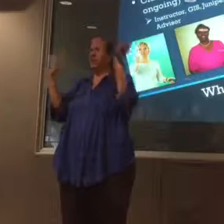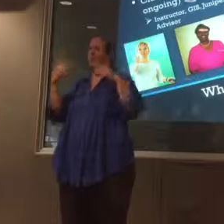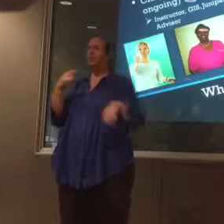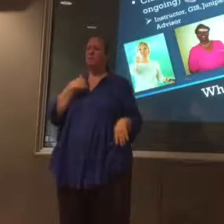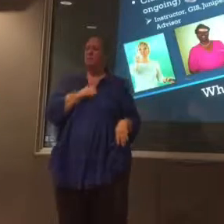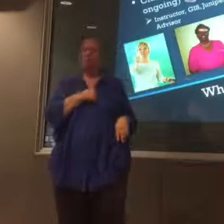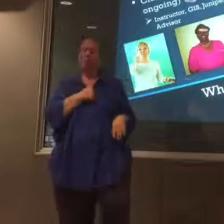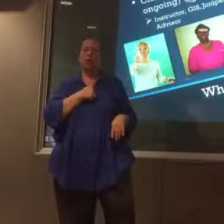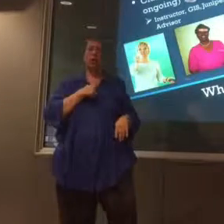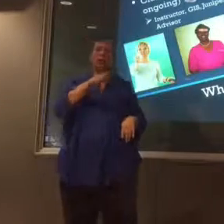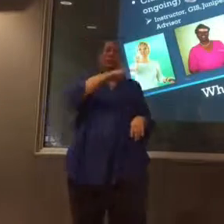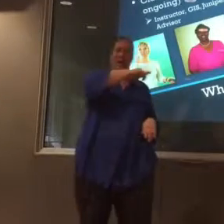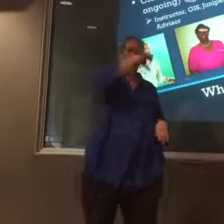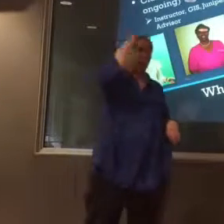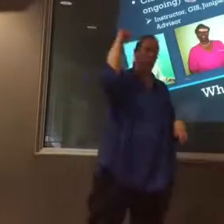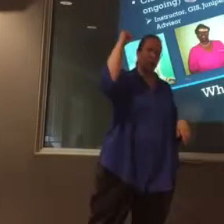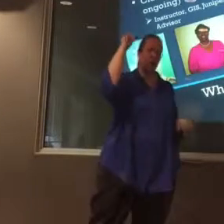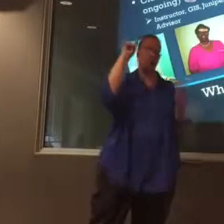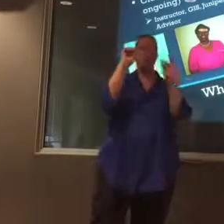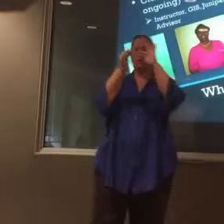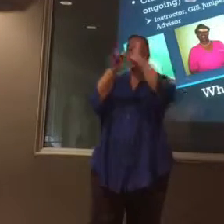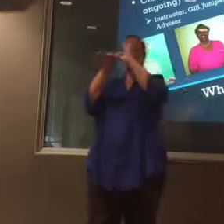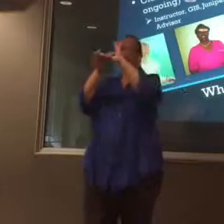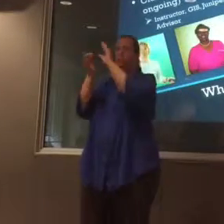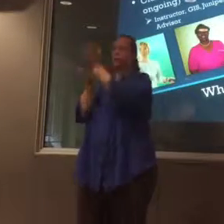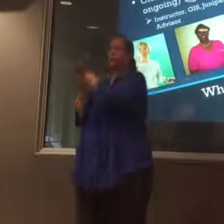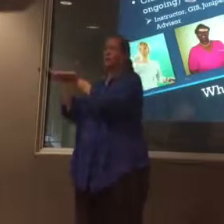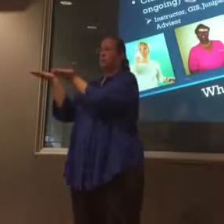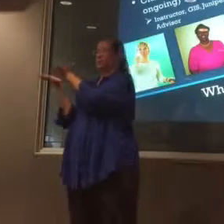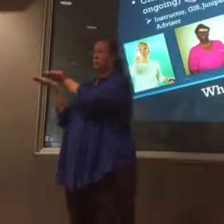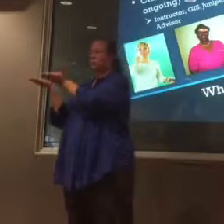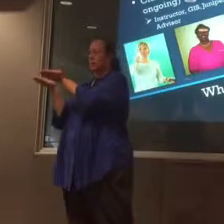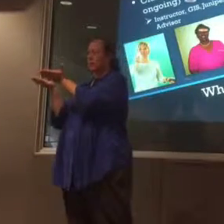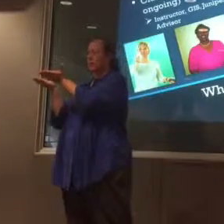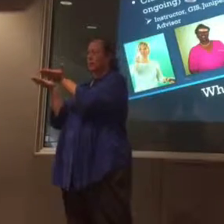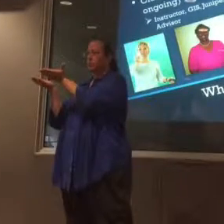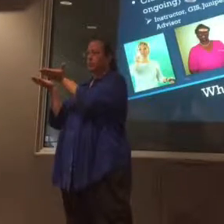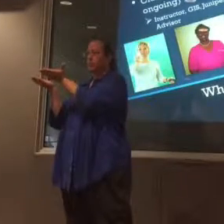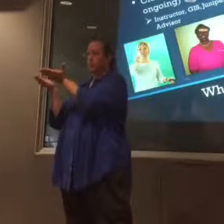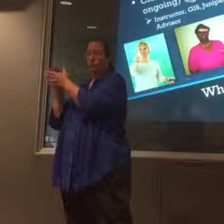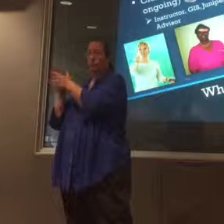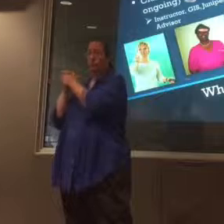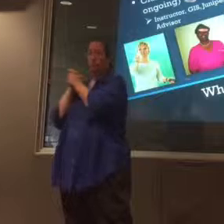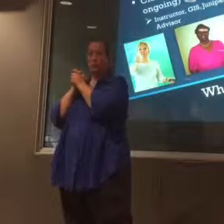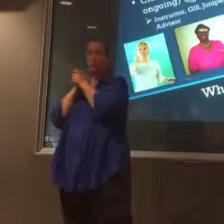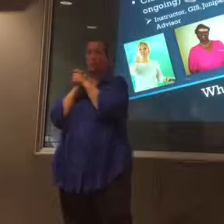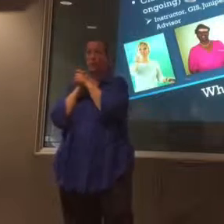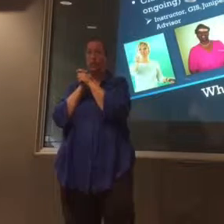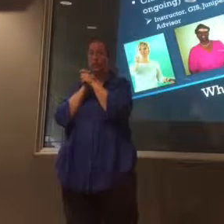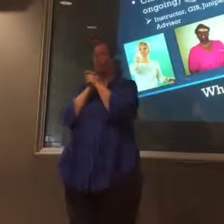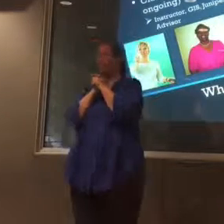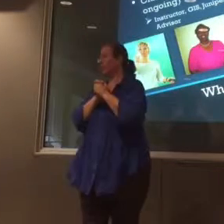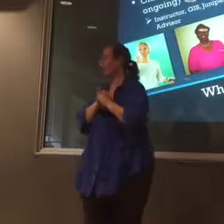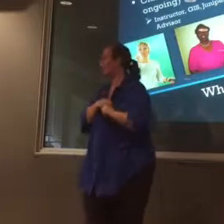acronym stands for. I apologize for that. It stands for Gallaudet Interpreting Services. Okay?